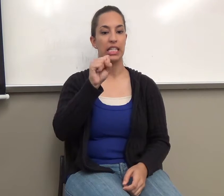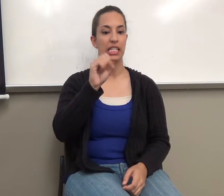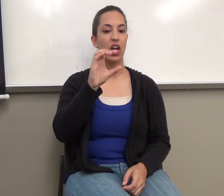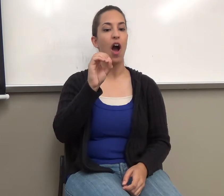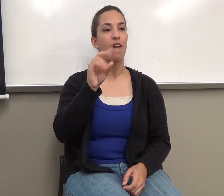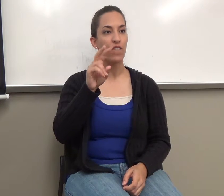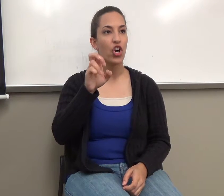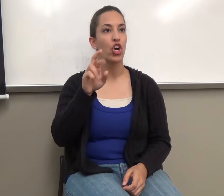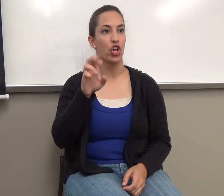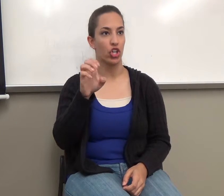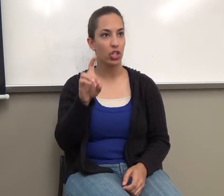it actually